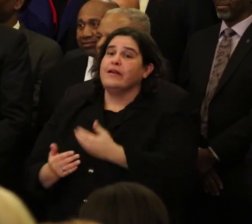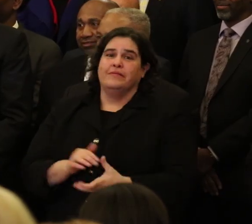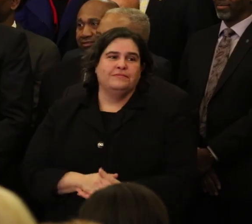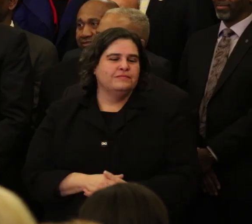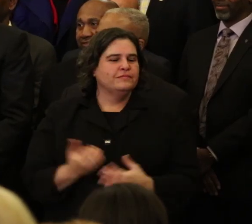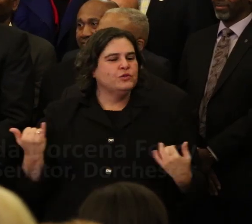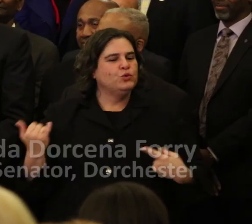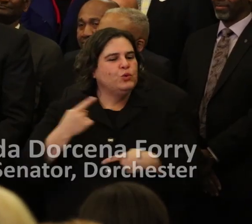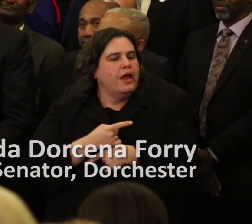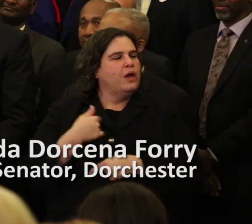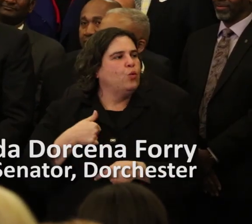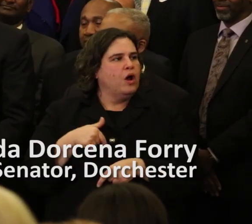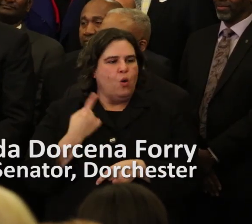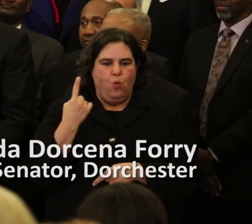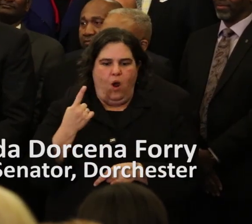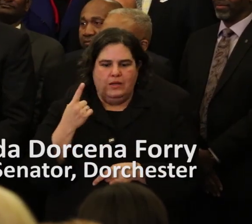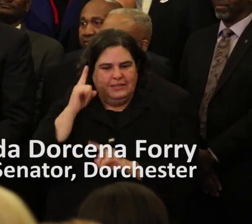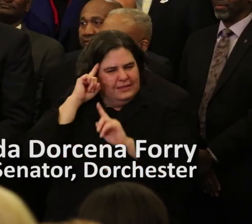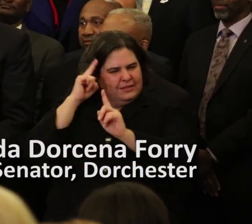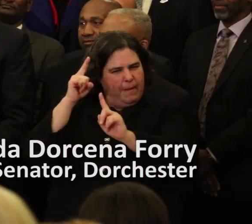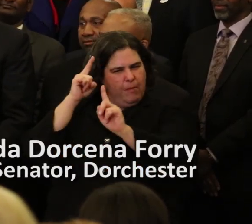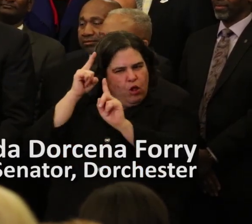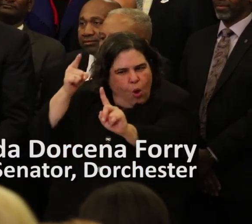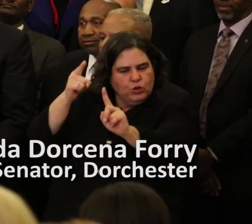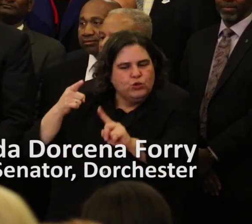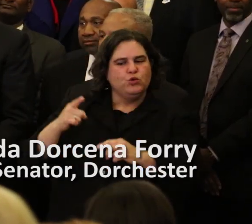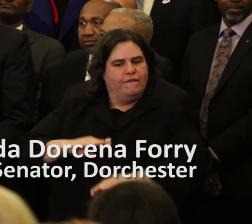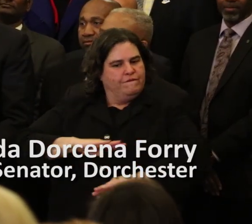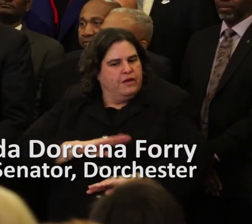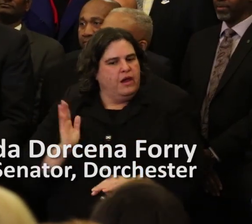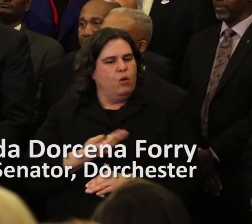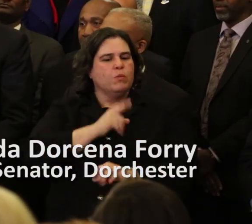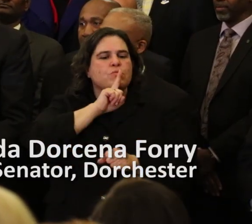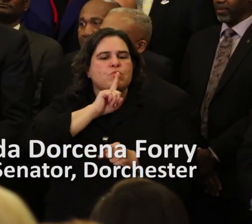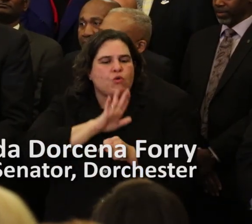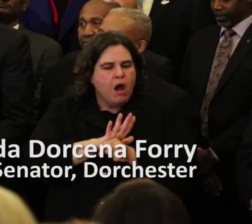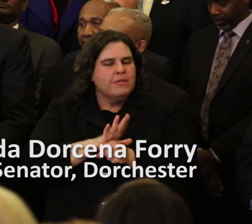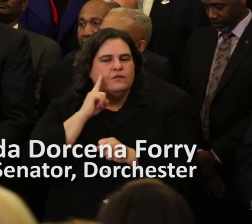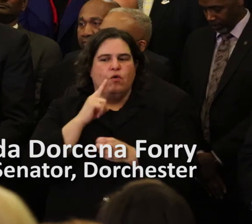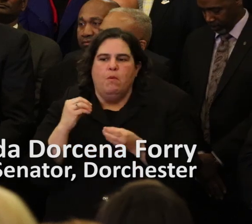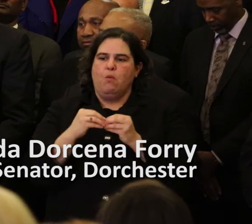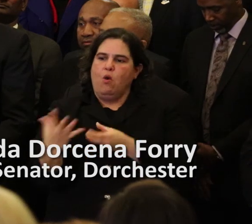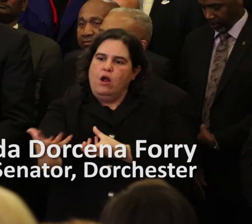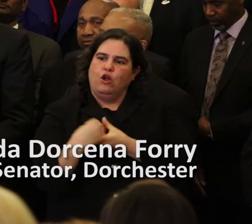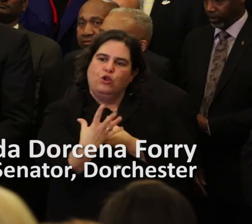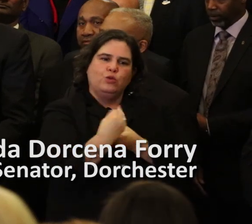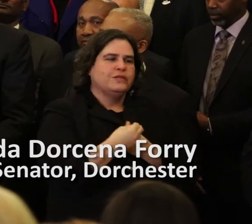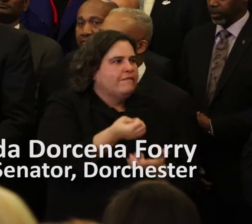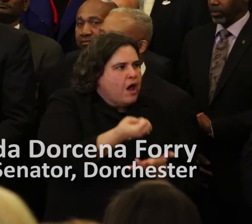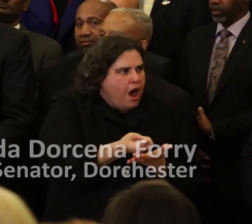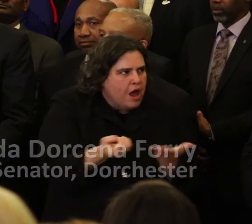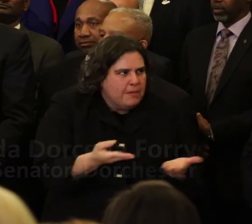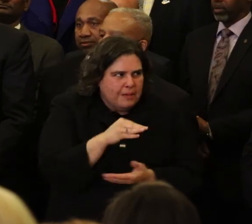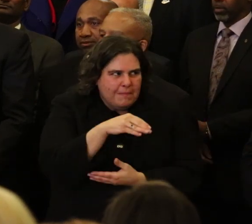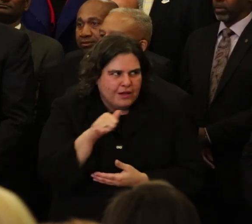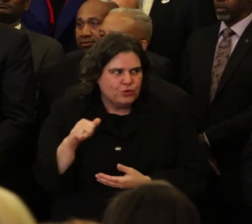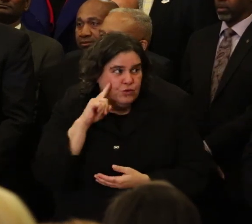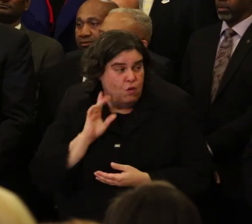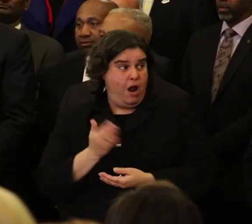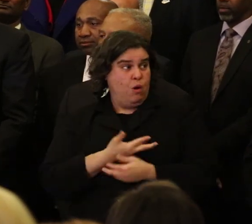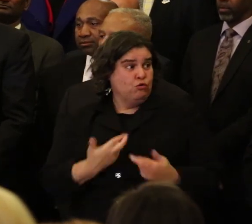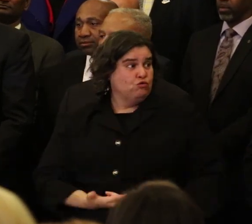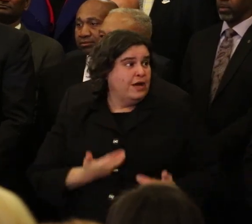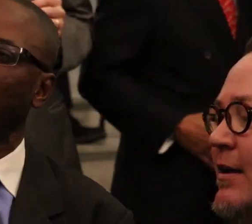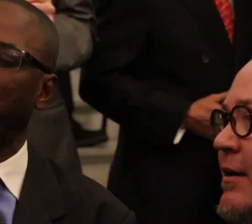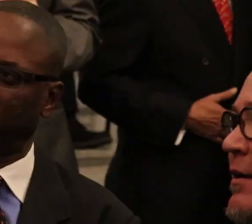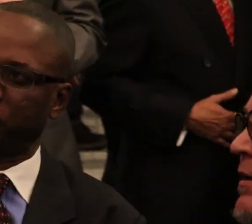Today, we are one step closer in fulfilling our promise in providing for a more inclusive economy for Massachusetts and its residents.